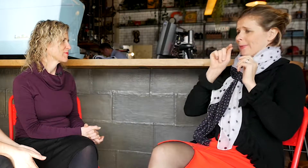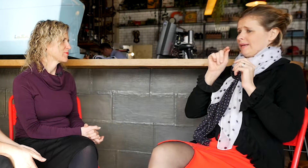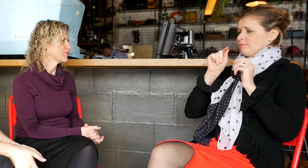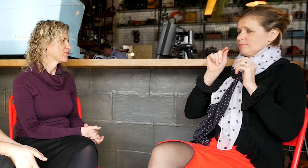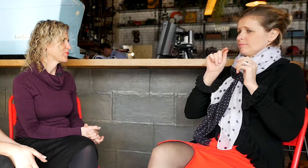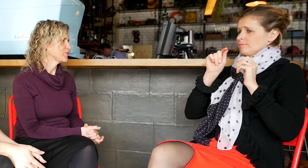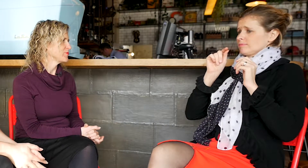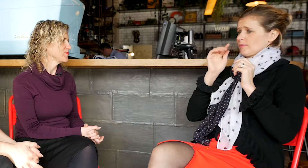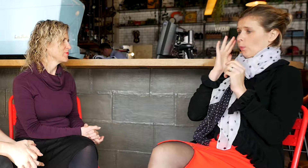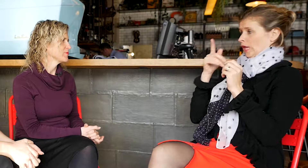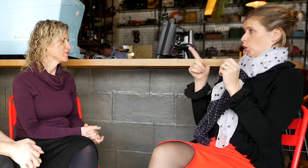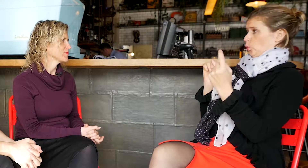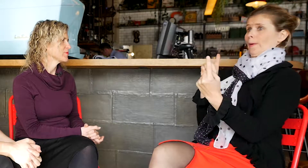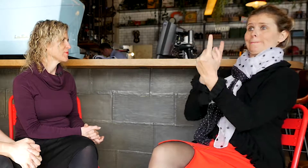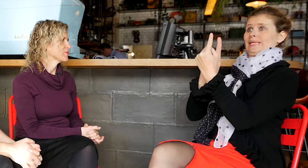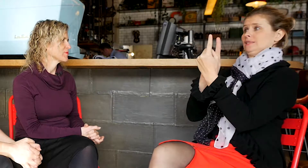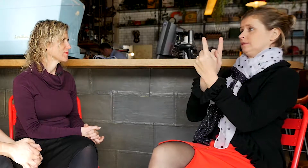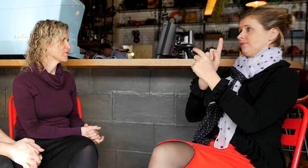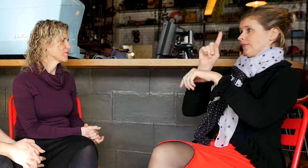So there are different levels of misunderstanding. For example,